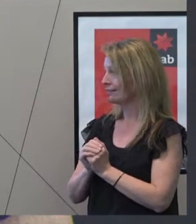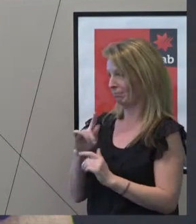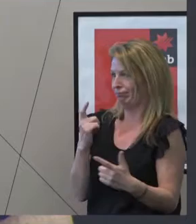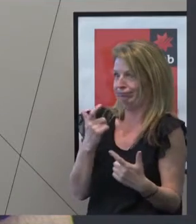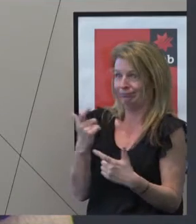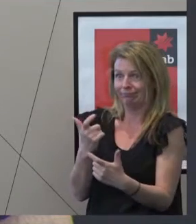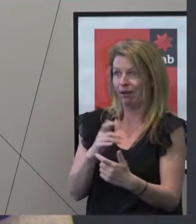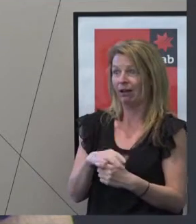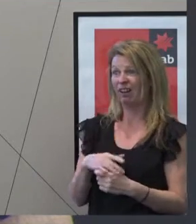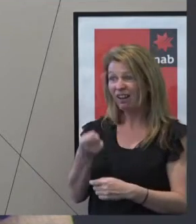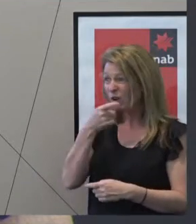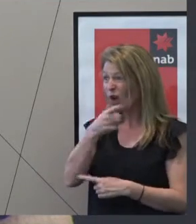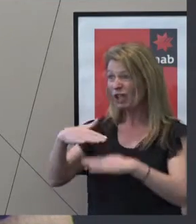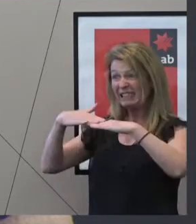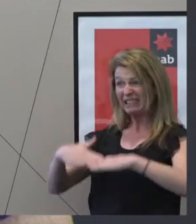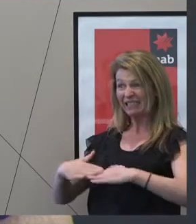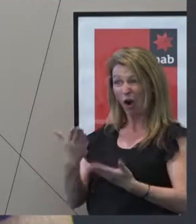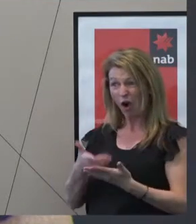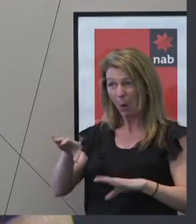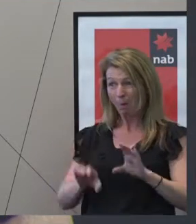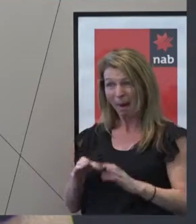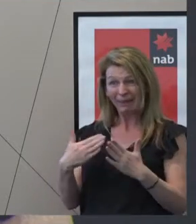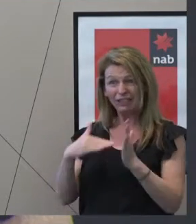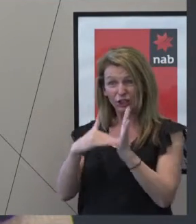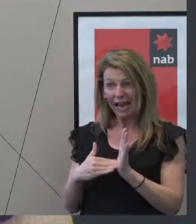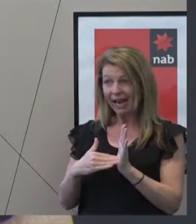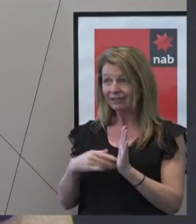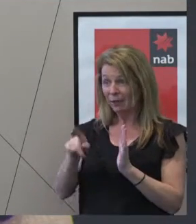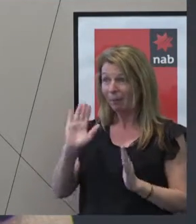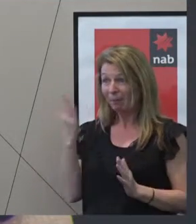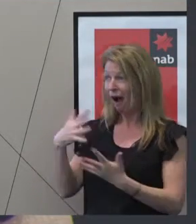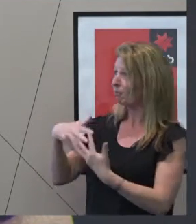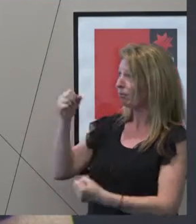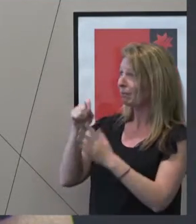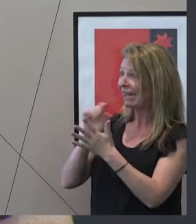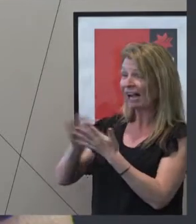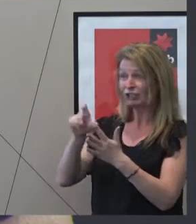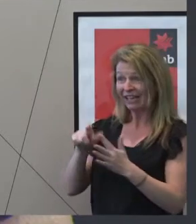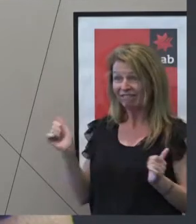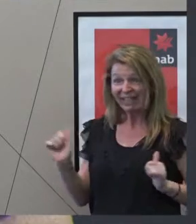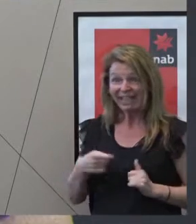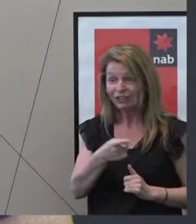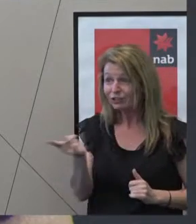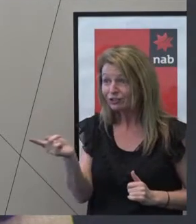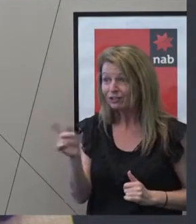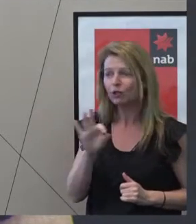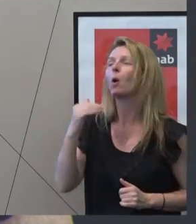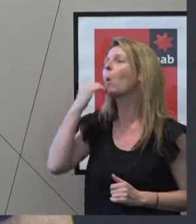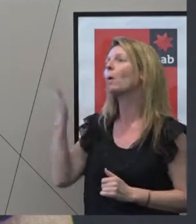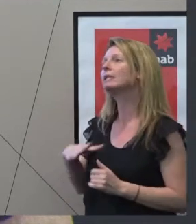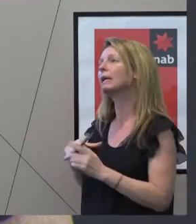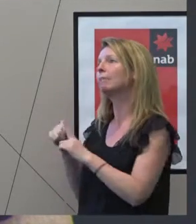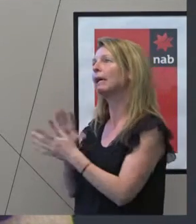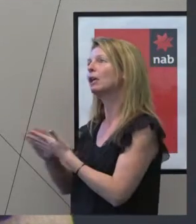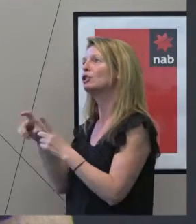you sitting on your backsides in chairs this afternoon who have done that and have got a PhD. You don't always need a PhD to